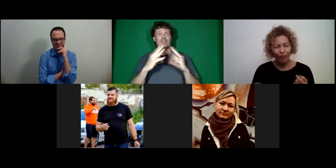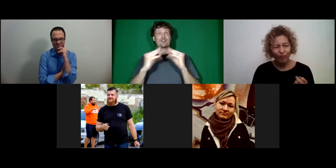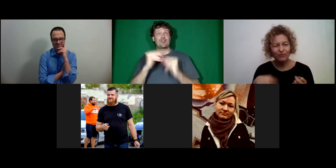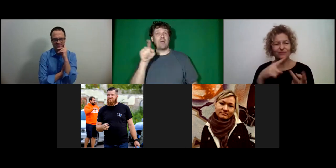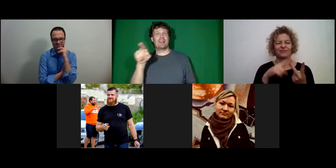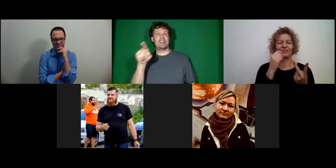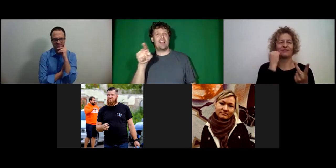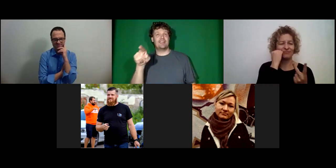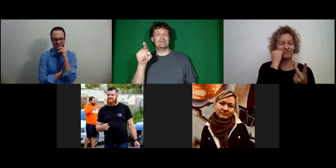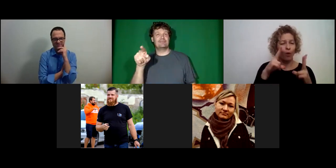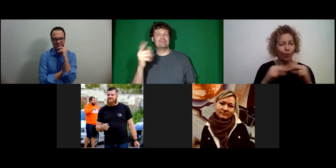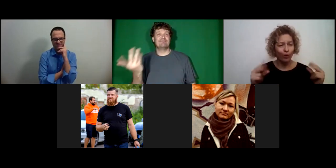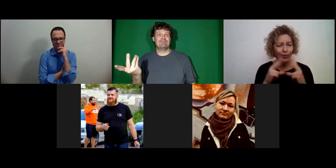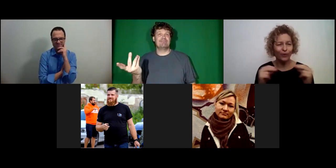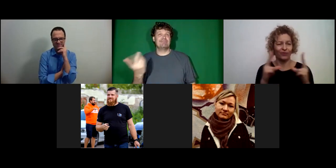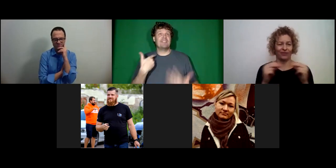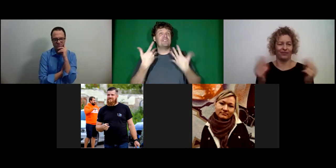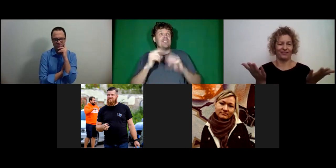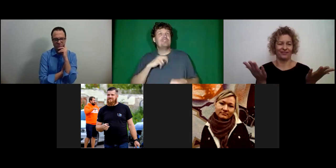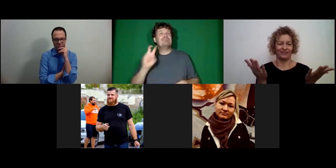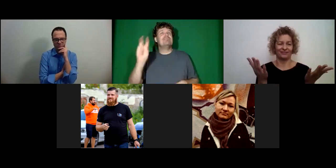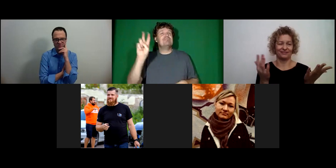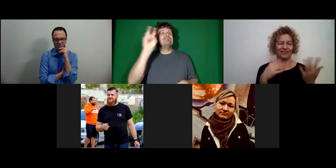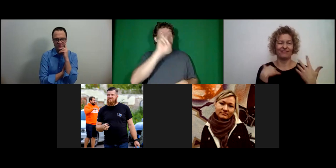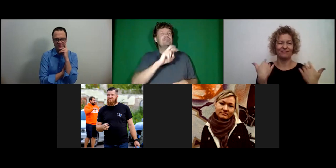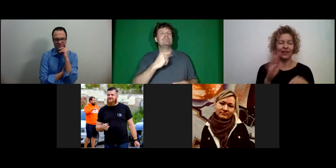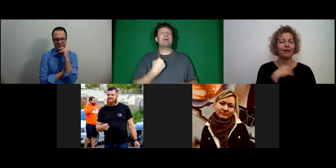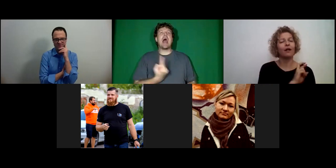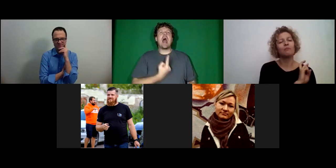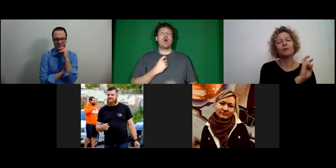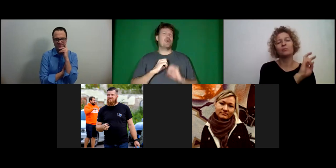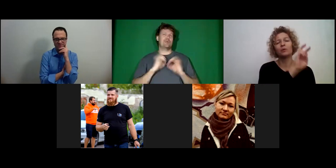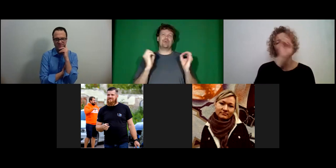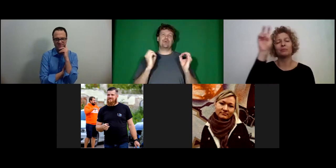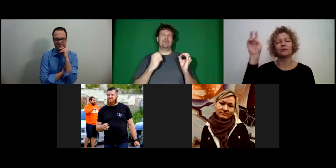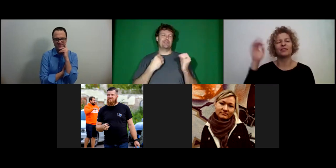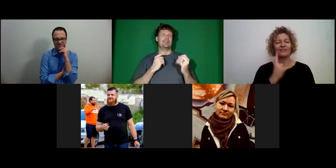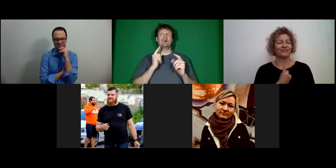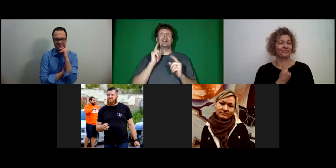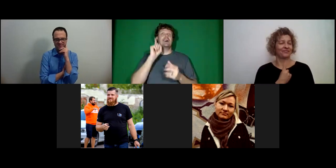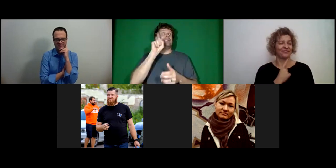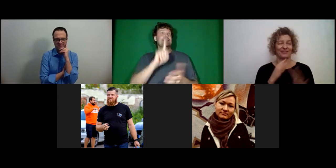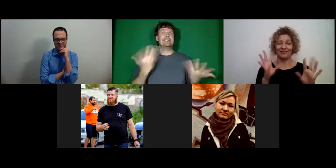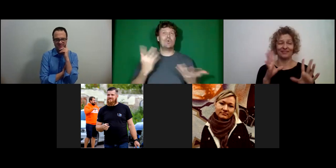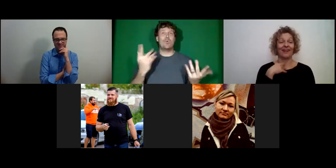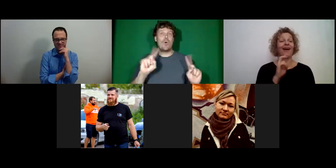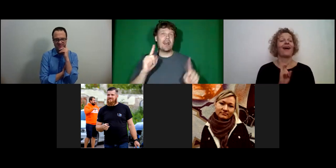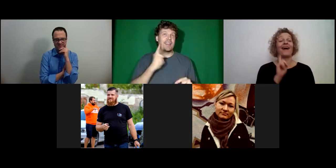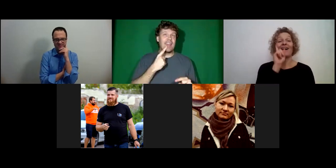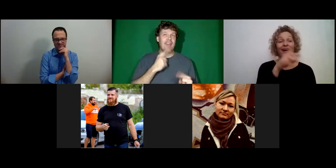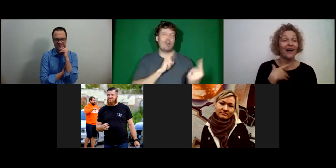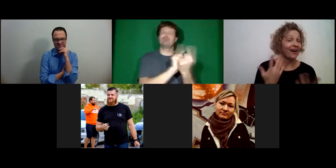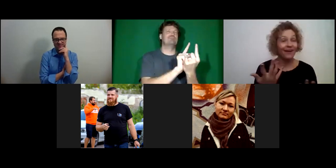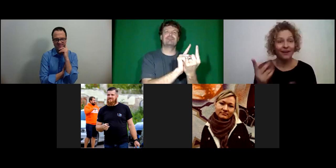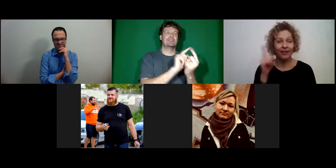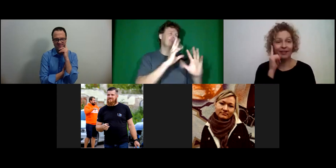in Russia as well, and in Romania, I've traveled to so many countries now that once